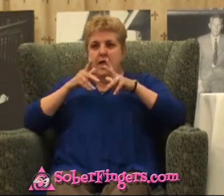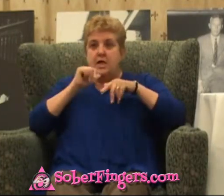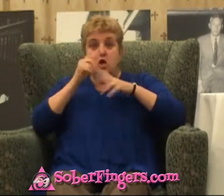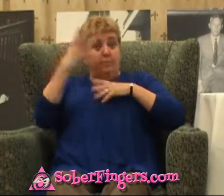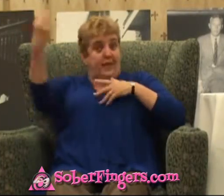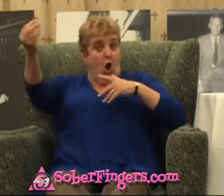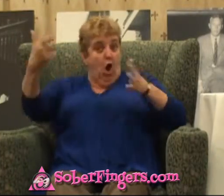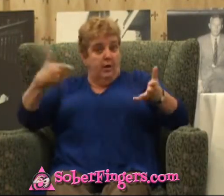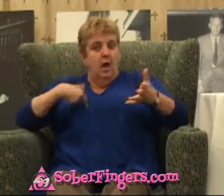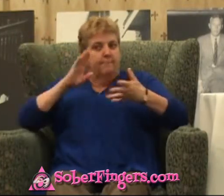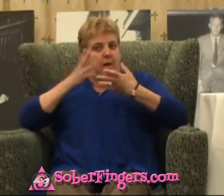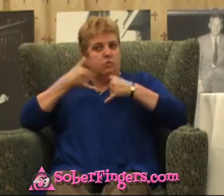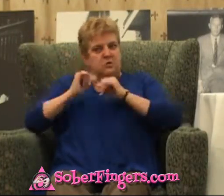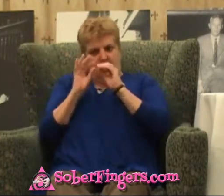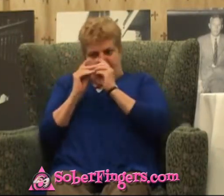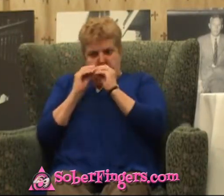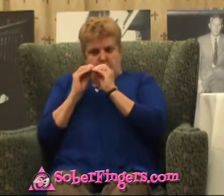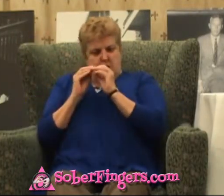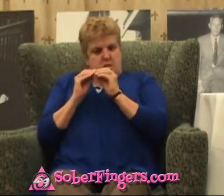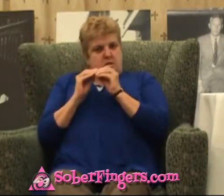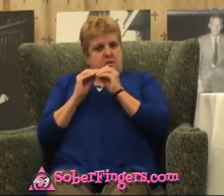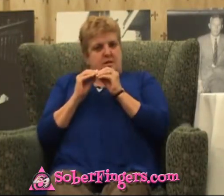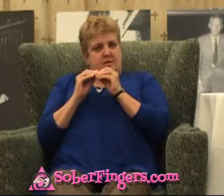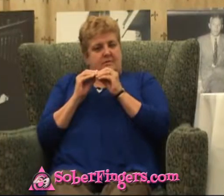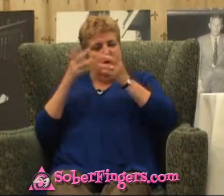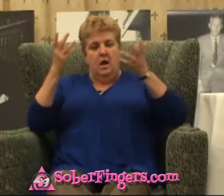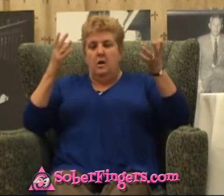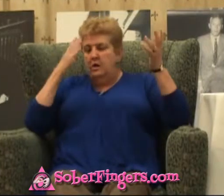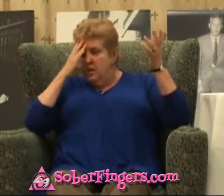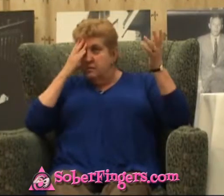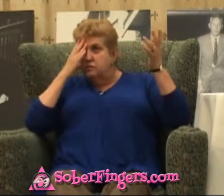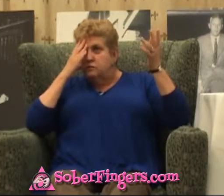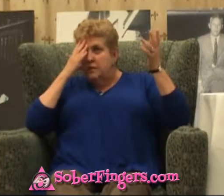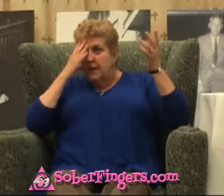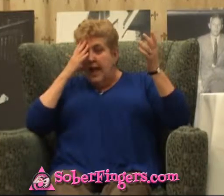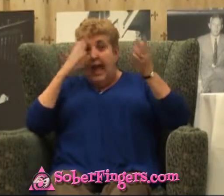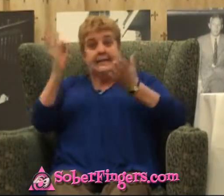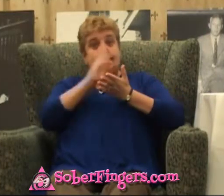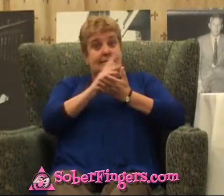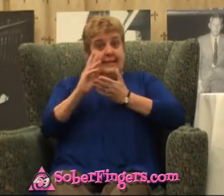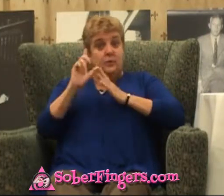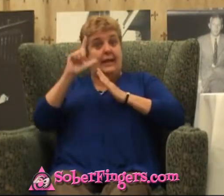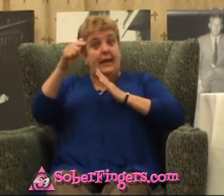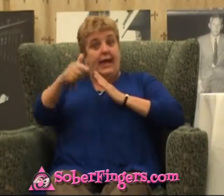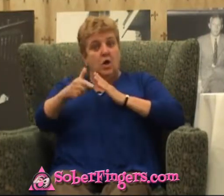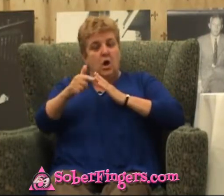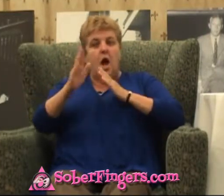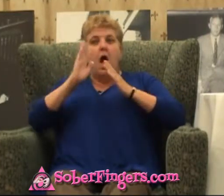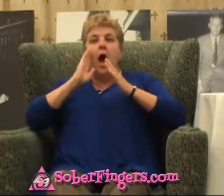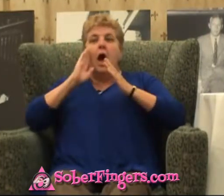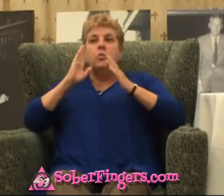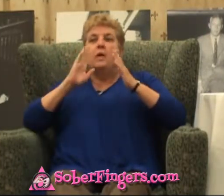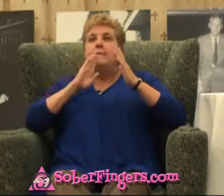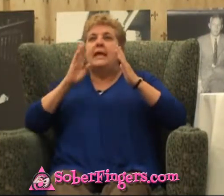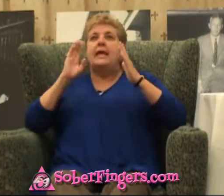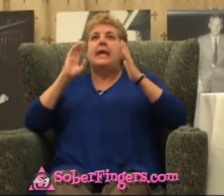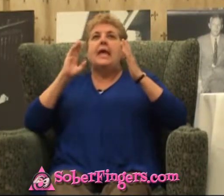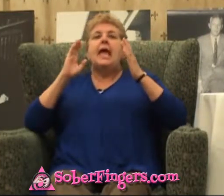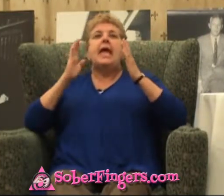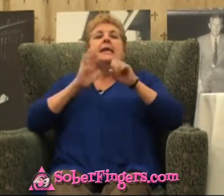know, the ones that you always win. And in about 6 weeks, I'm finally in enough emotional pain, I'm writing